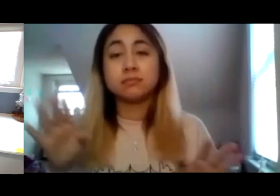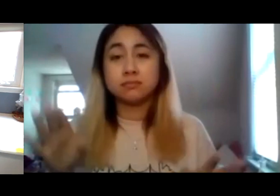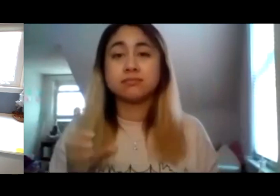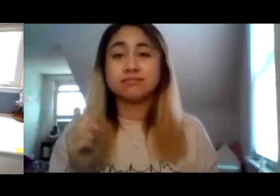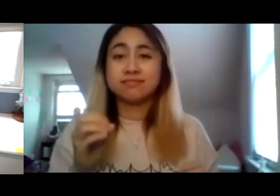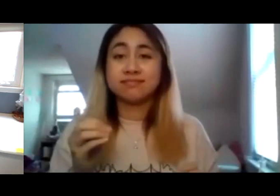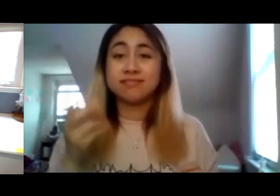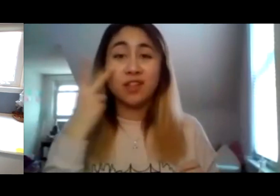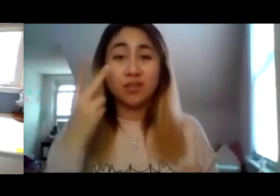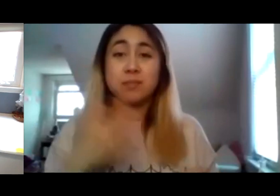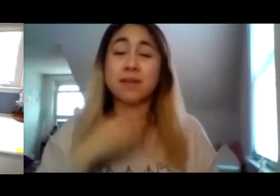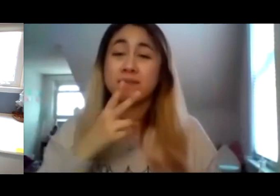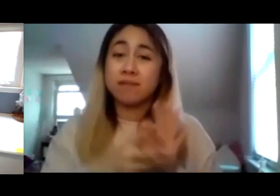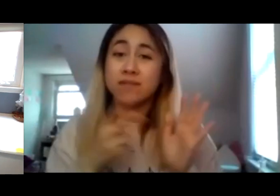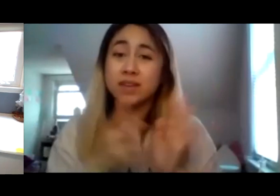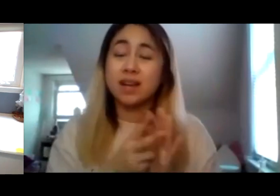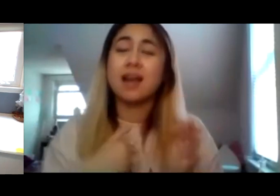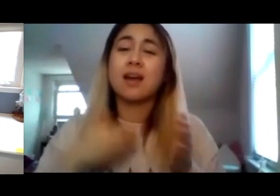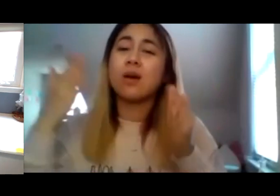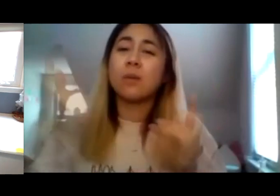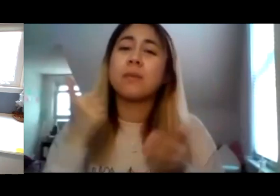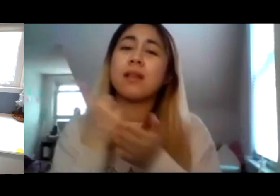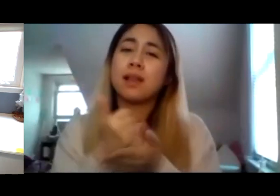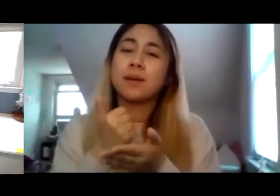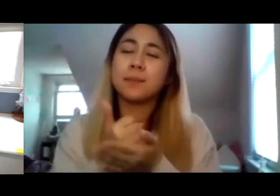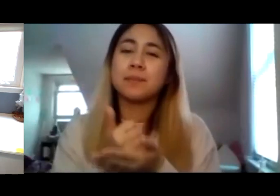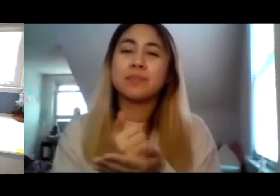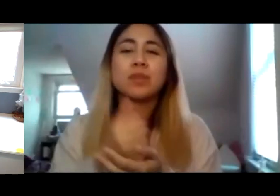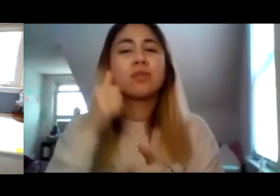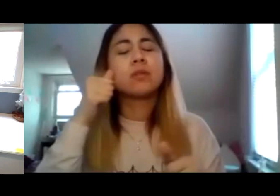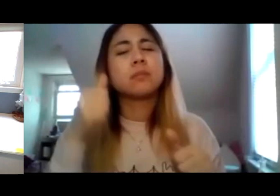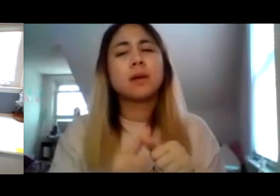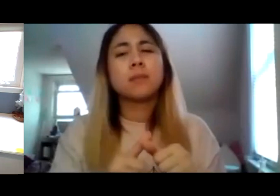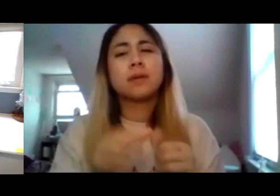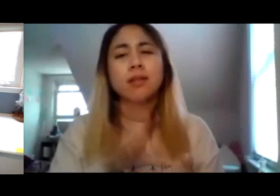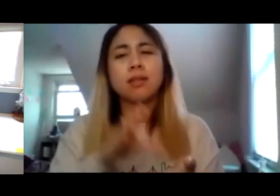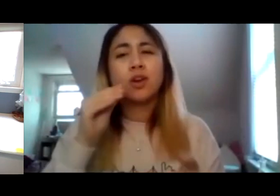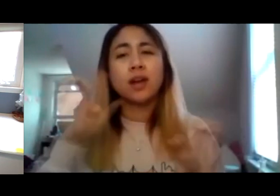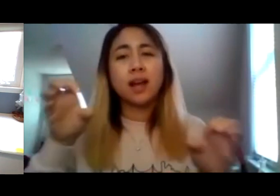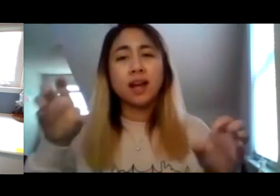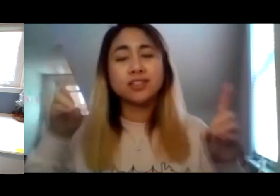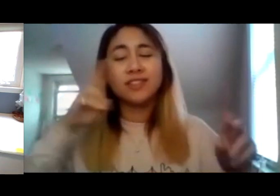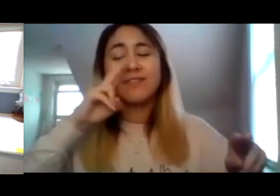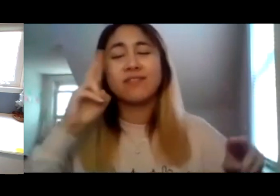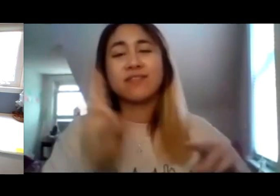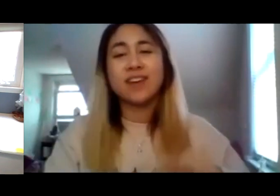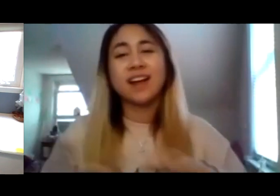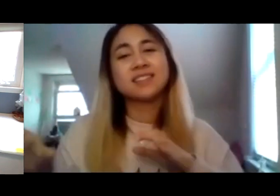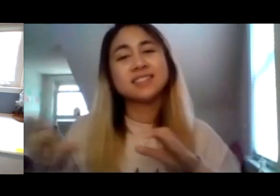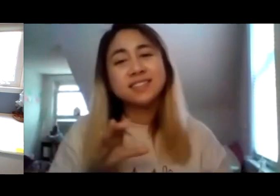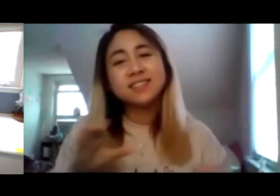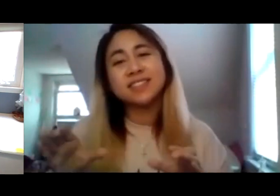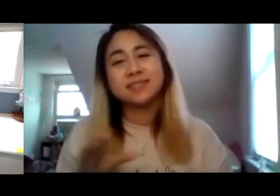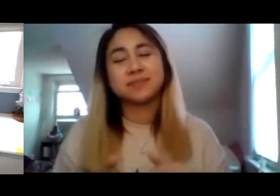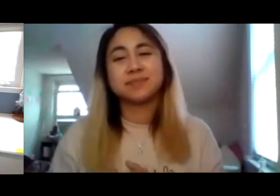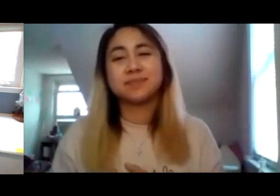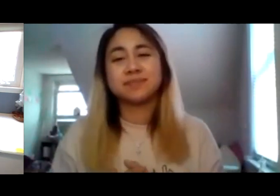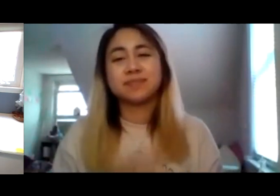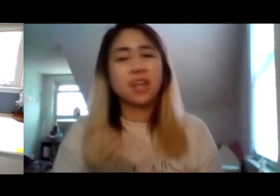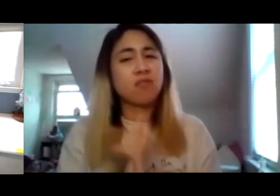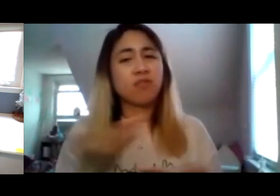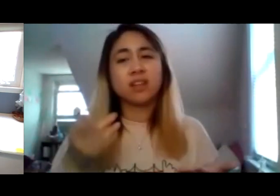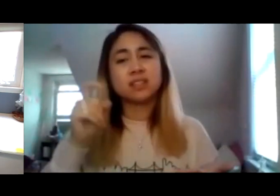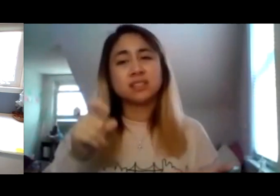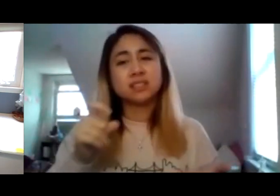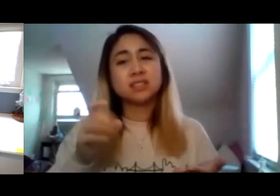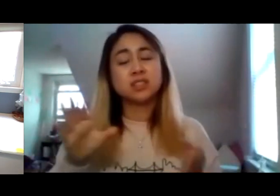Hope that they help. And remember, everything we're learning is educational, fun activities, but everything needs to be